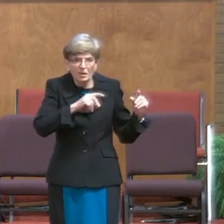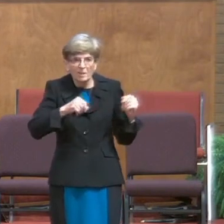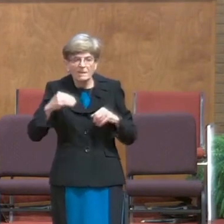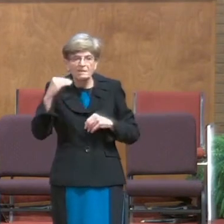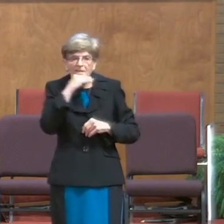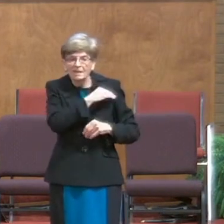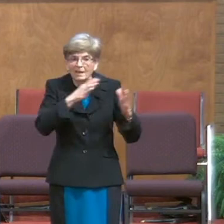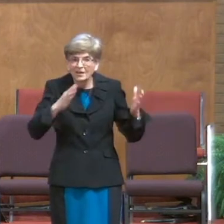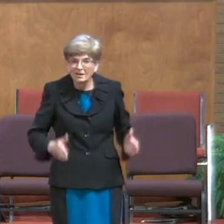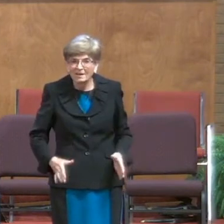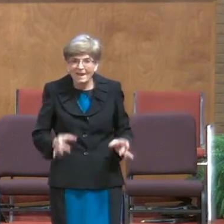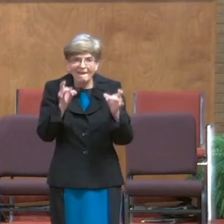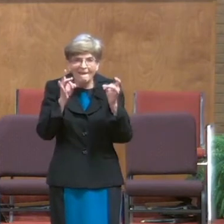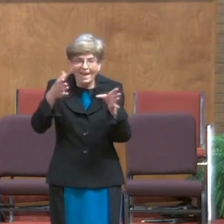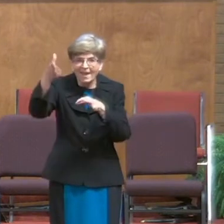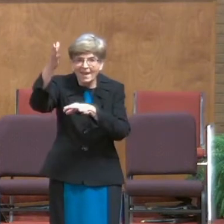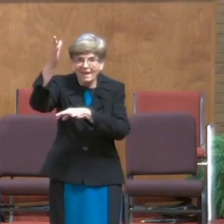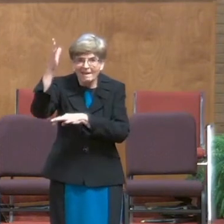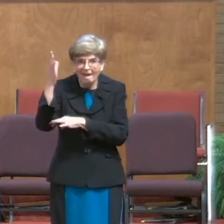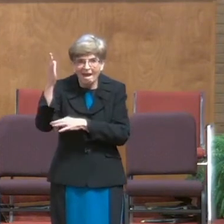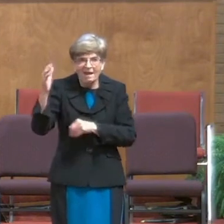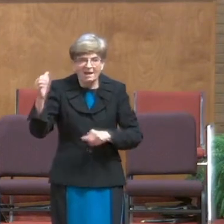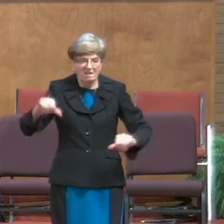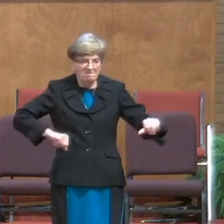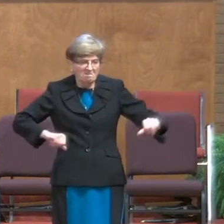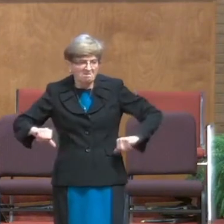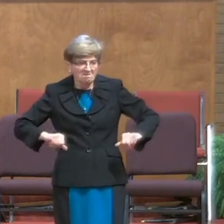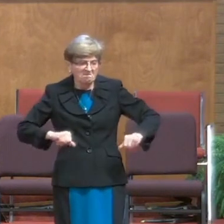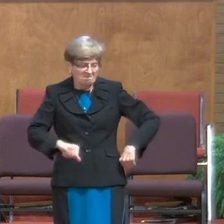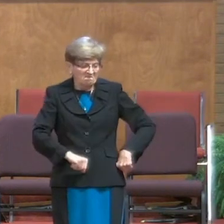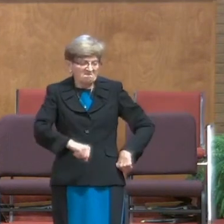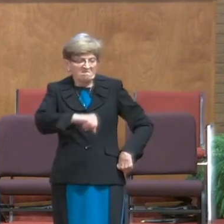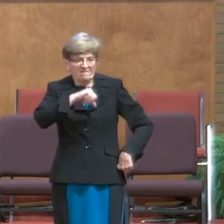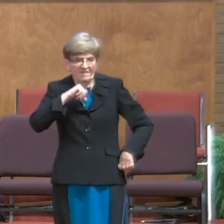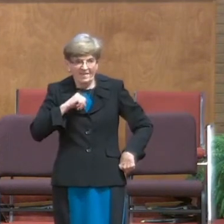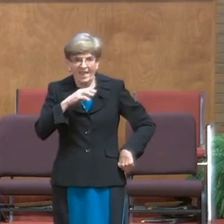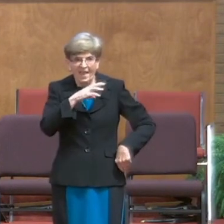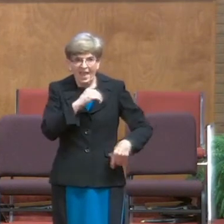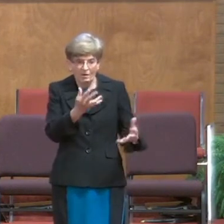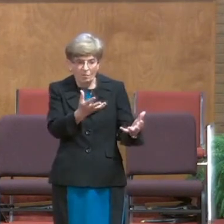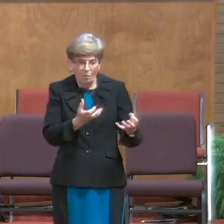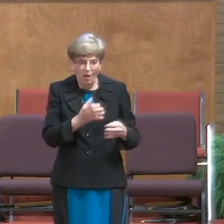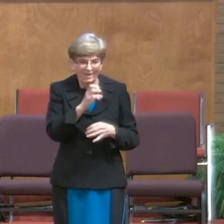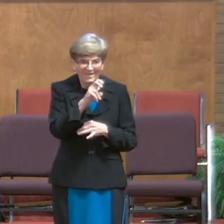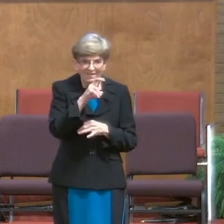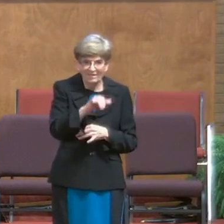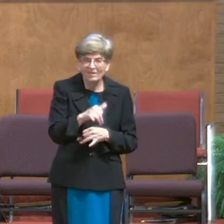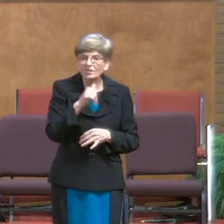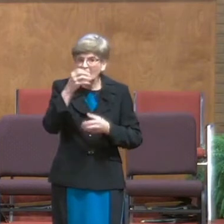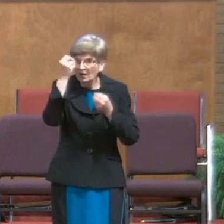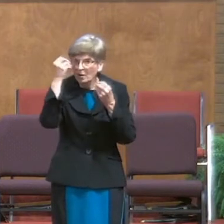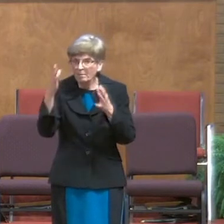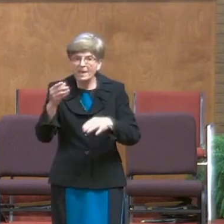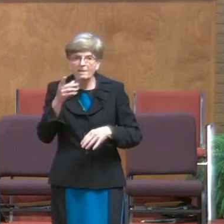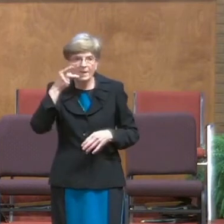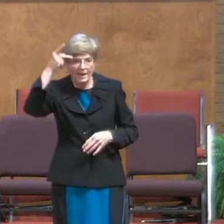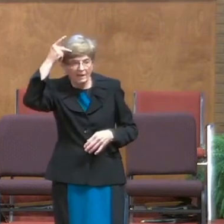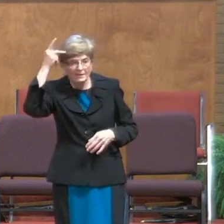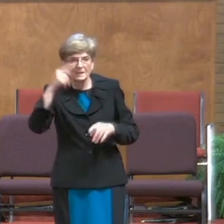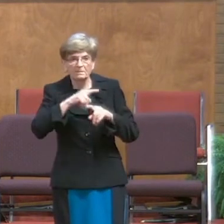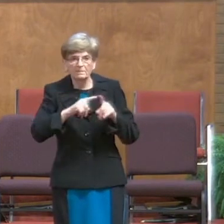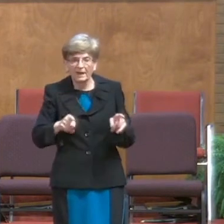slanderers, haters of God, insolent, haughty, boastful, inventors of evil, disobedient to parents,